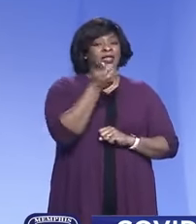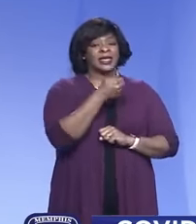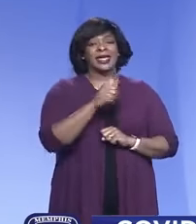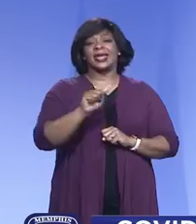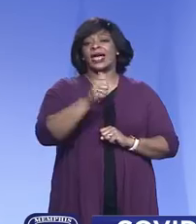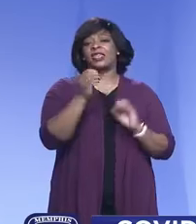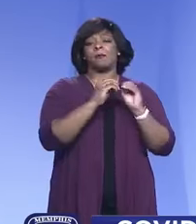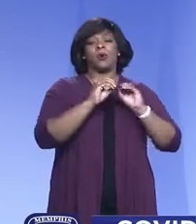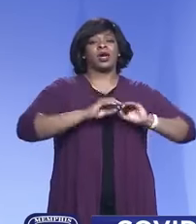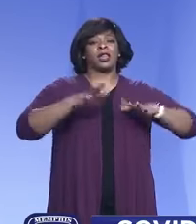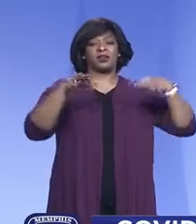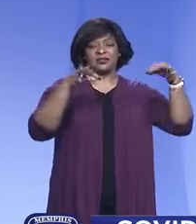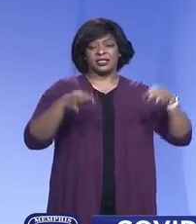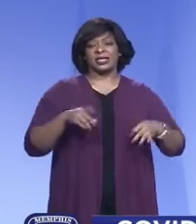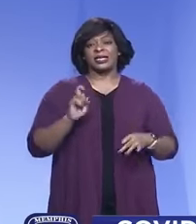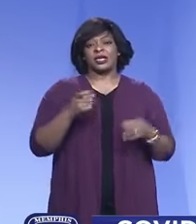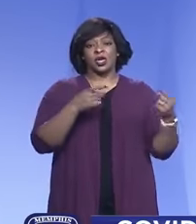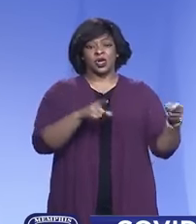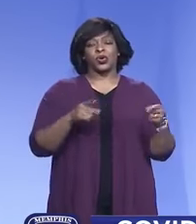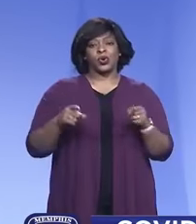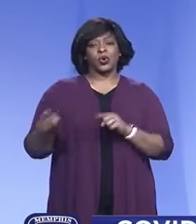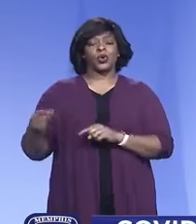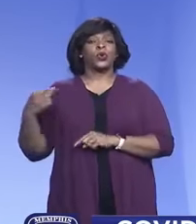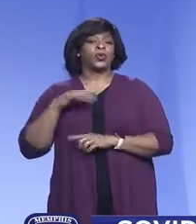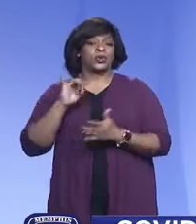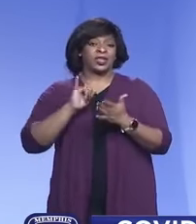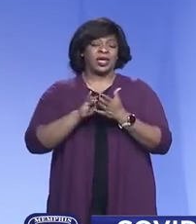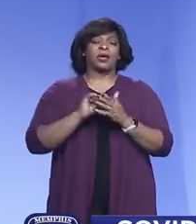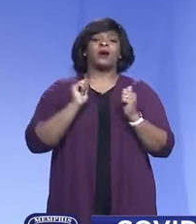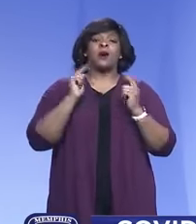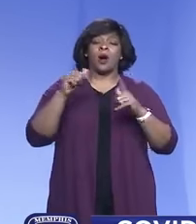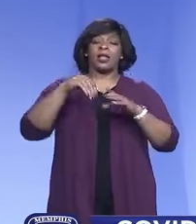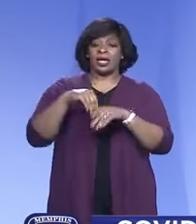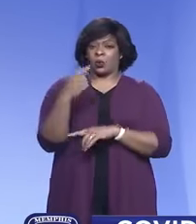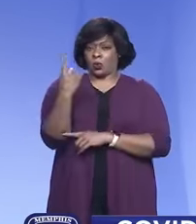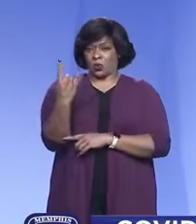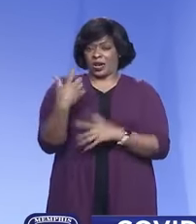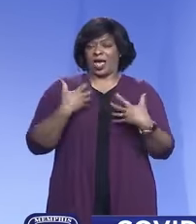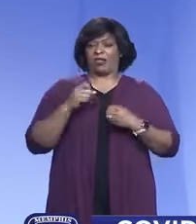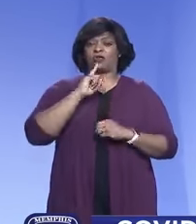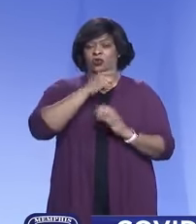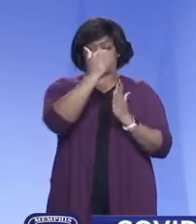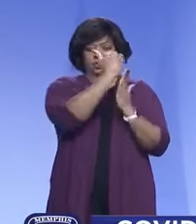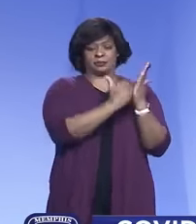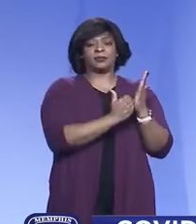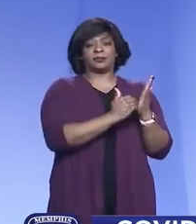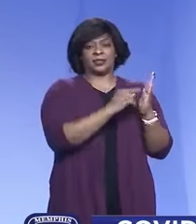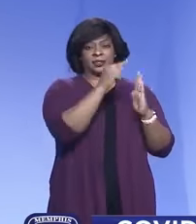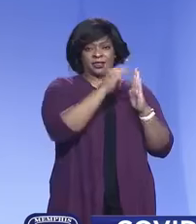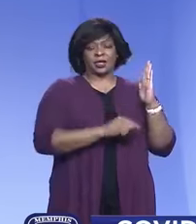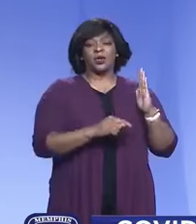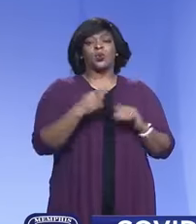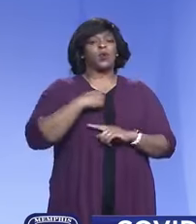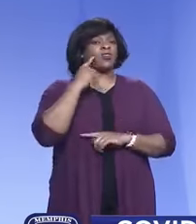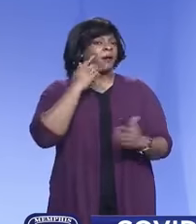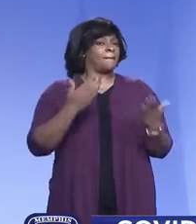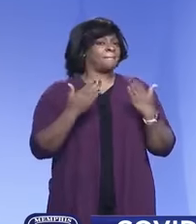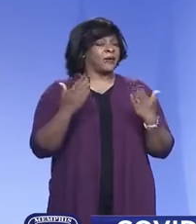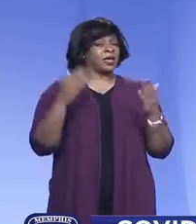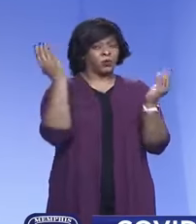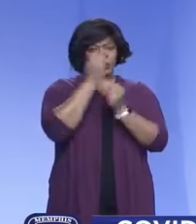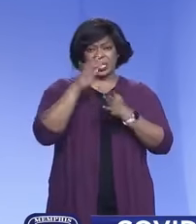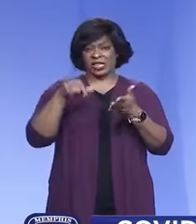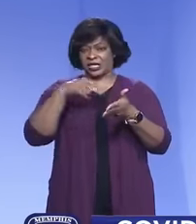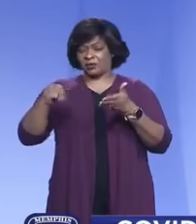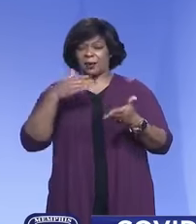other clarifications that need to occur, we do those all within one health directive. So while we thought we might release it this